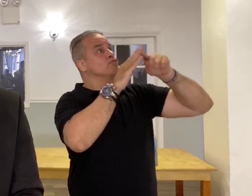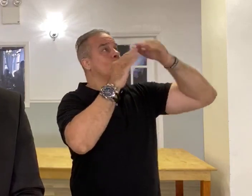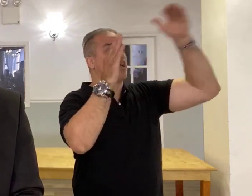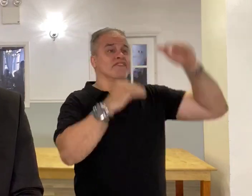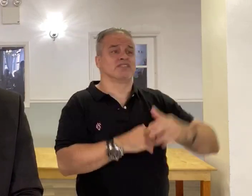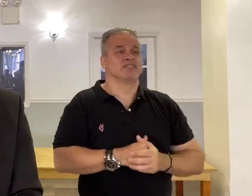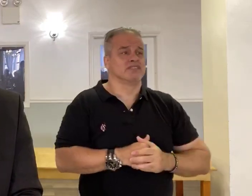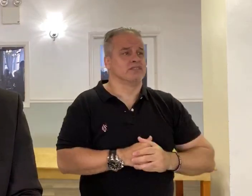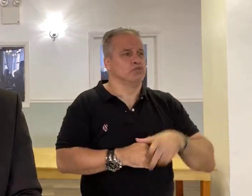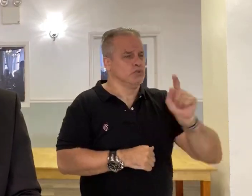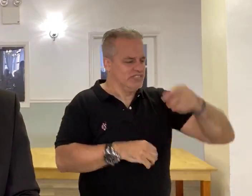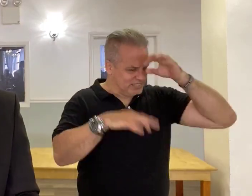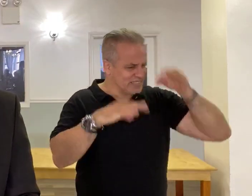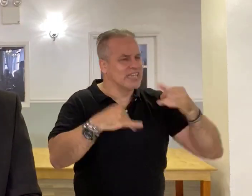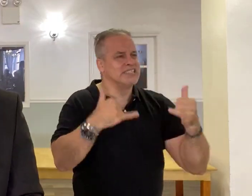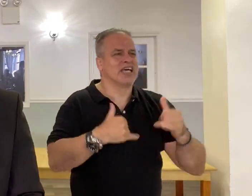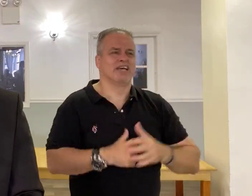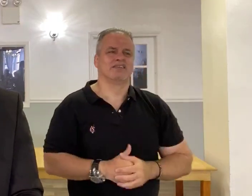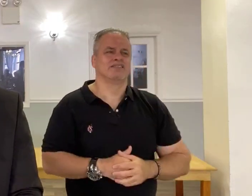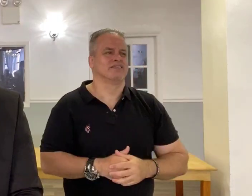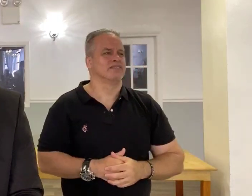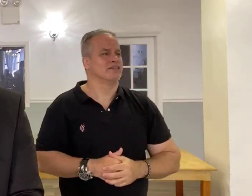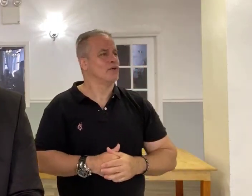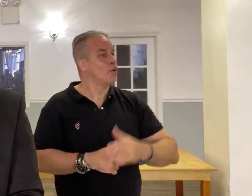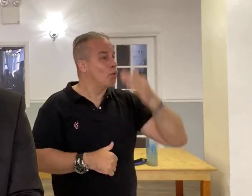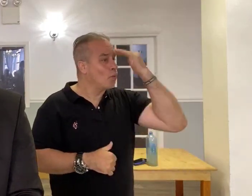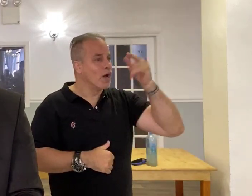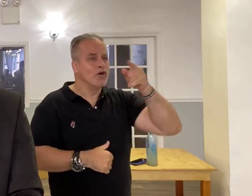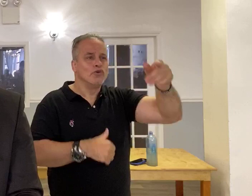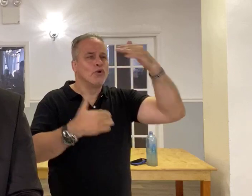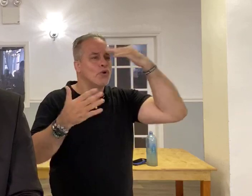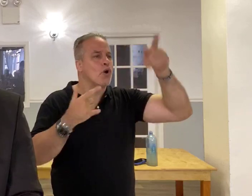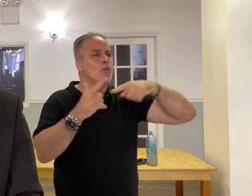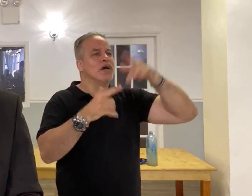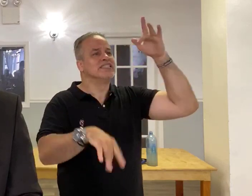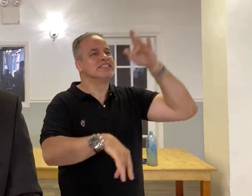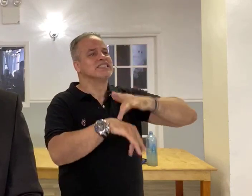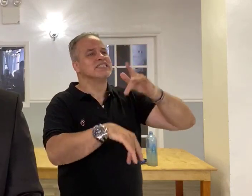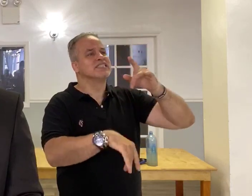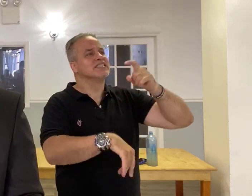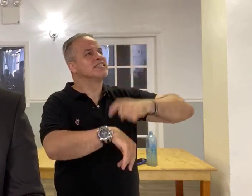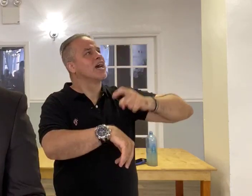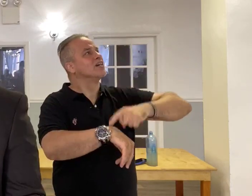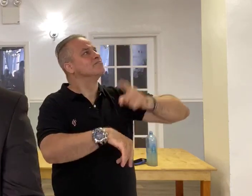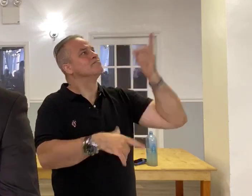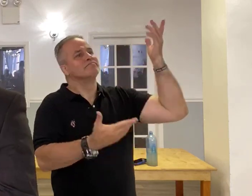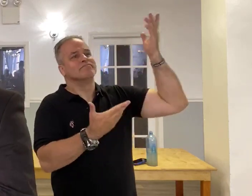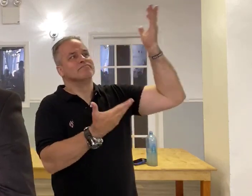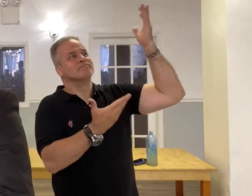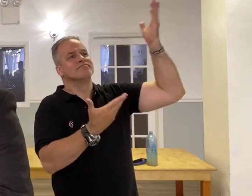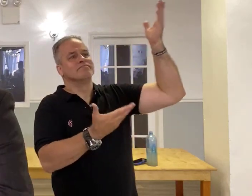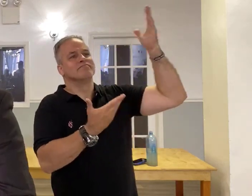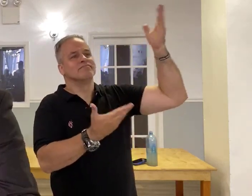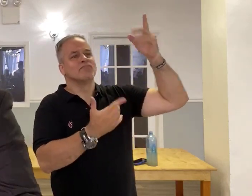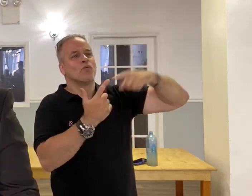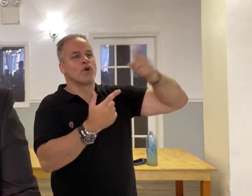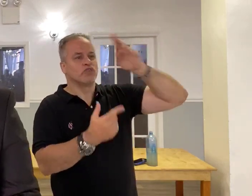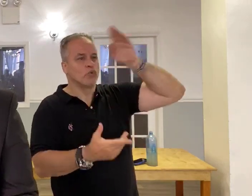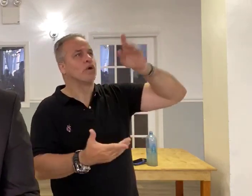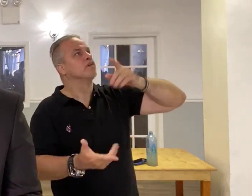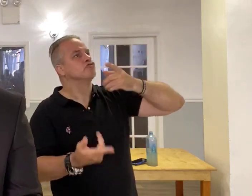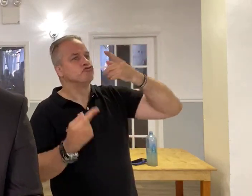it. Listen, you don't know if you have time to pray about it. Your life hangs in the